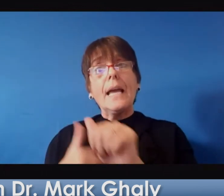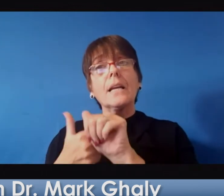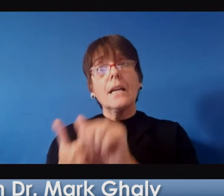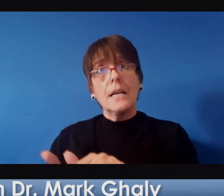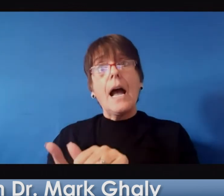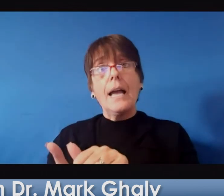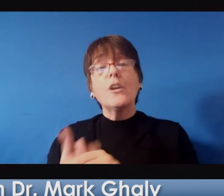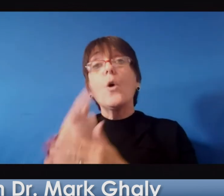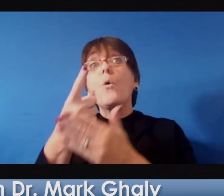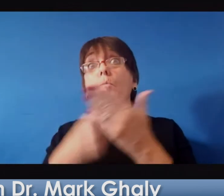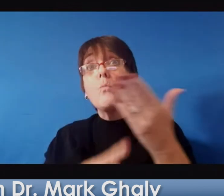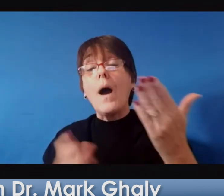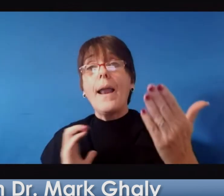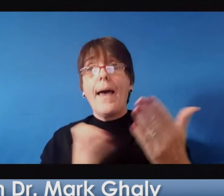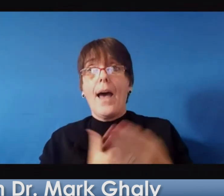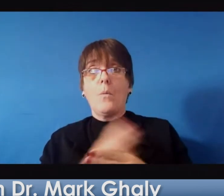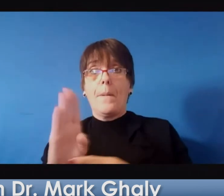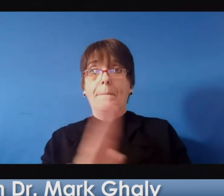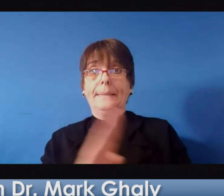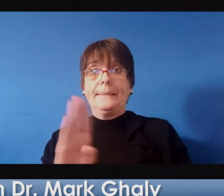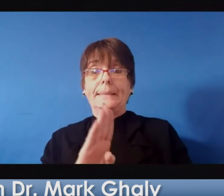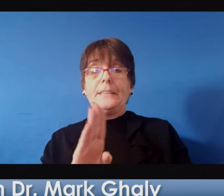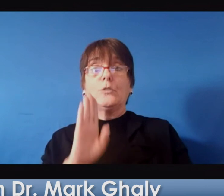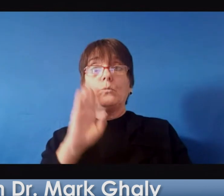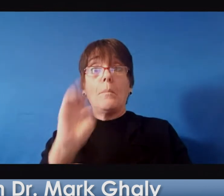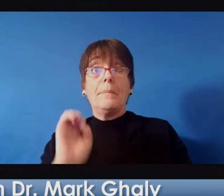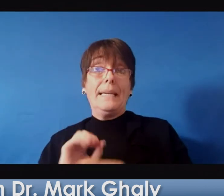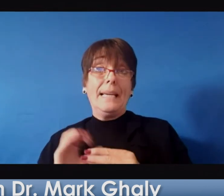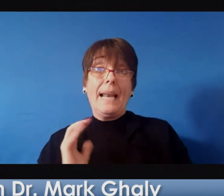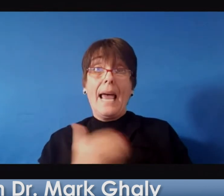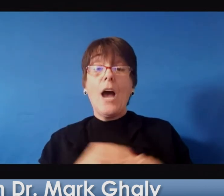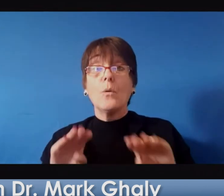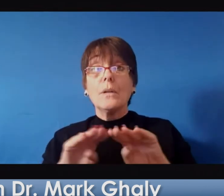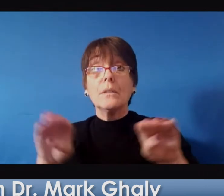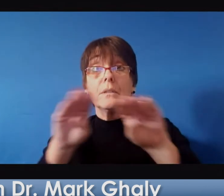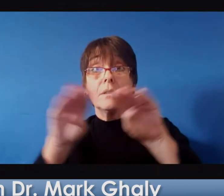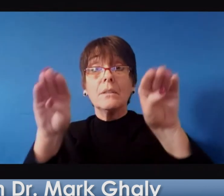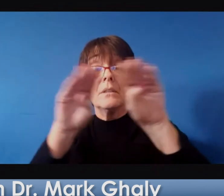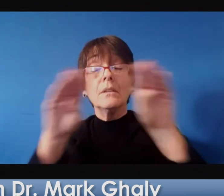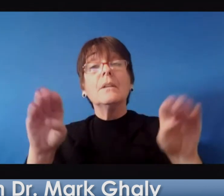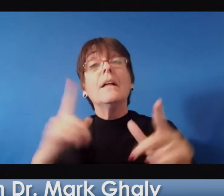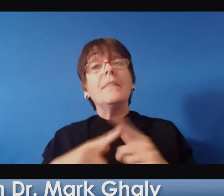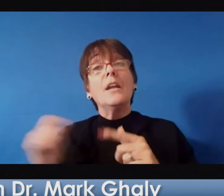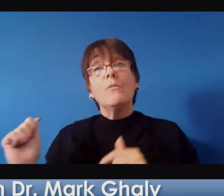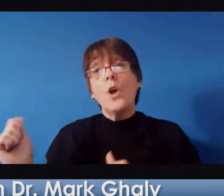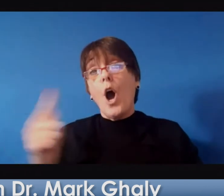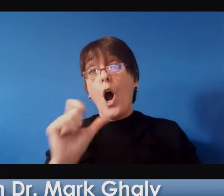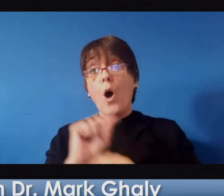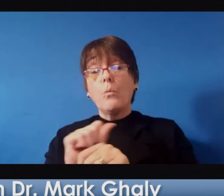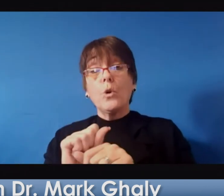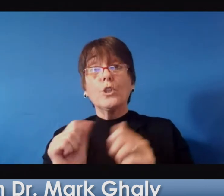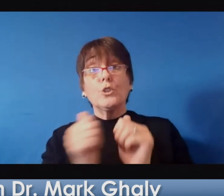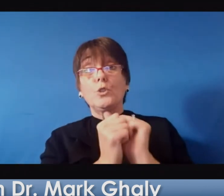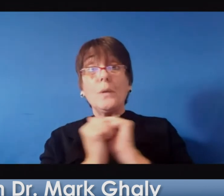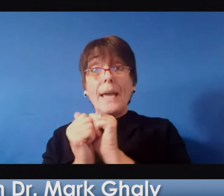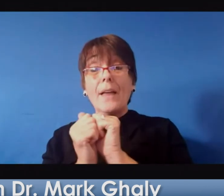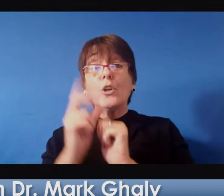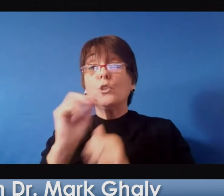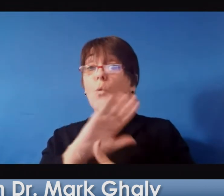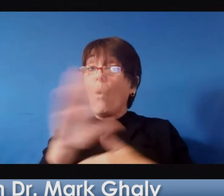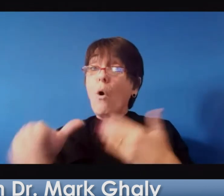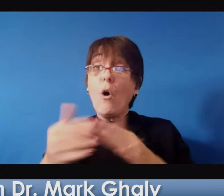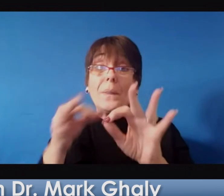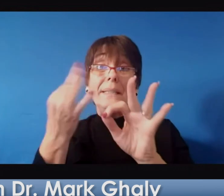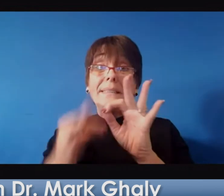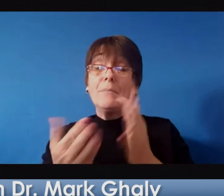of where our businesses are in our tiering system. And that collectively, if we do those simple things and we do them well,